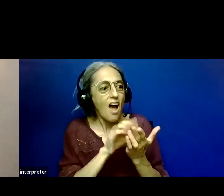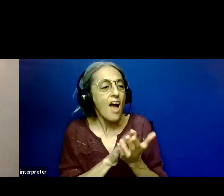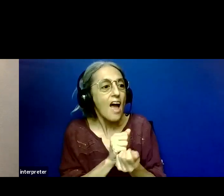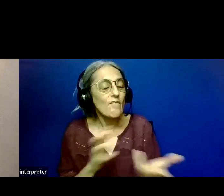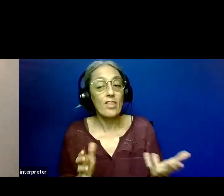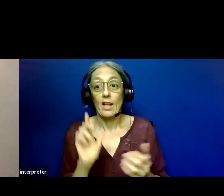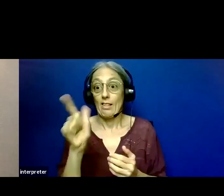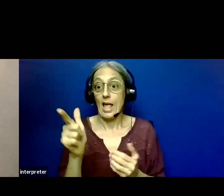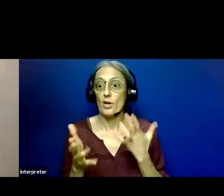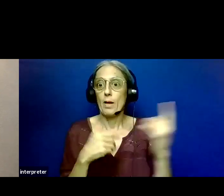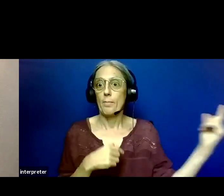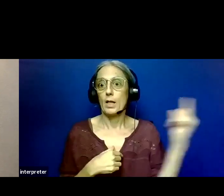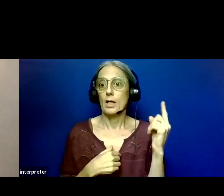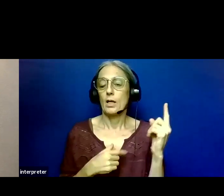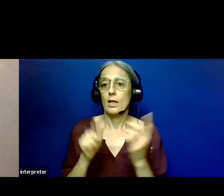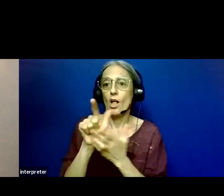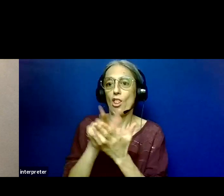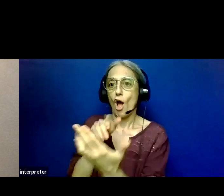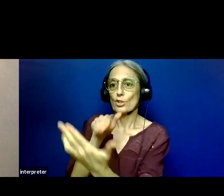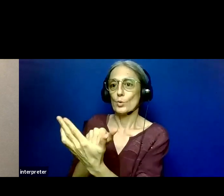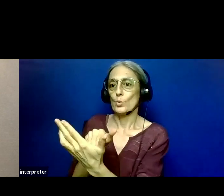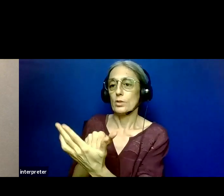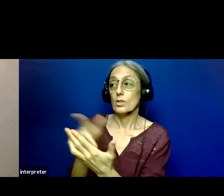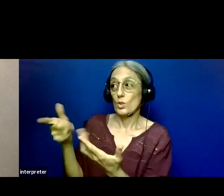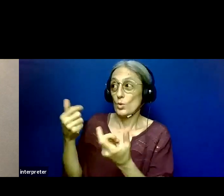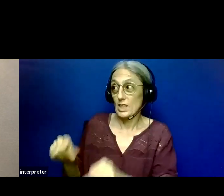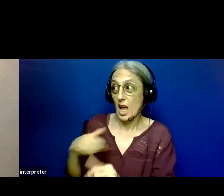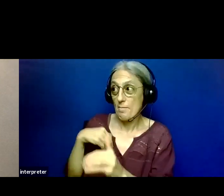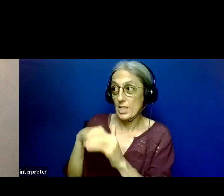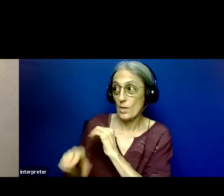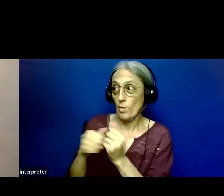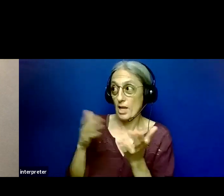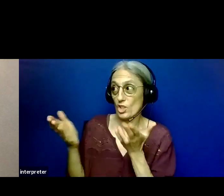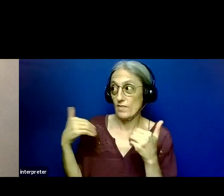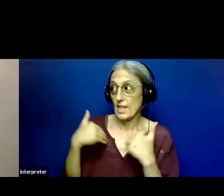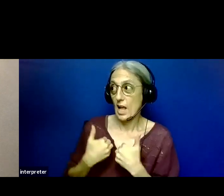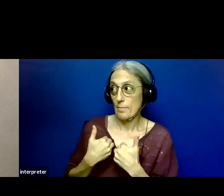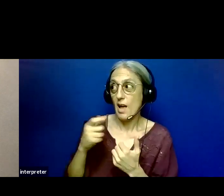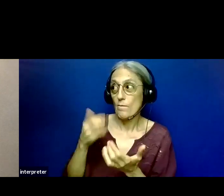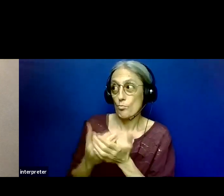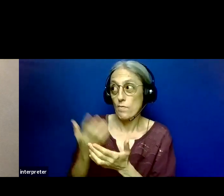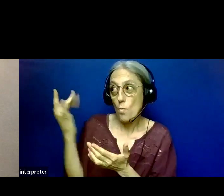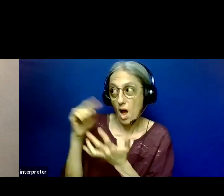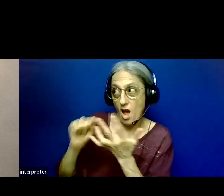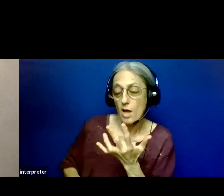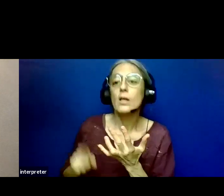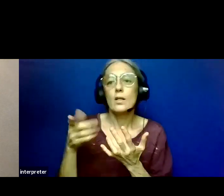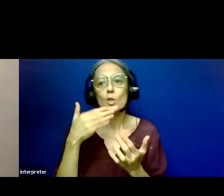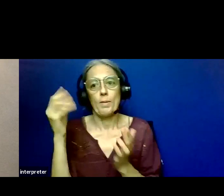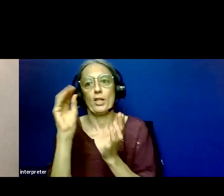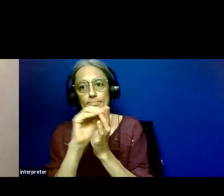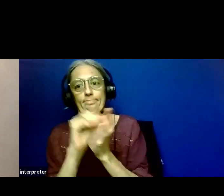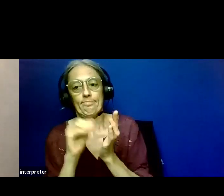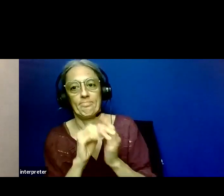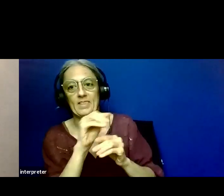my disability and my service animal. And it's really hard for people with disabilities who own legitimate service animals and that